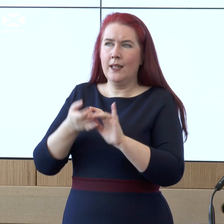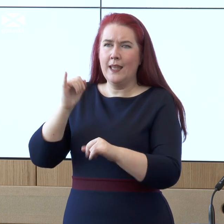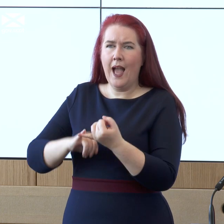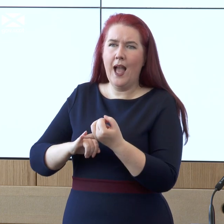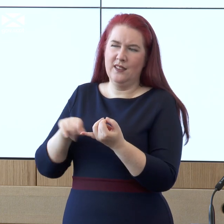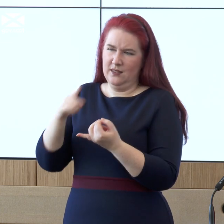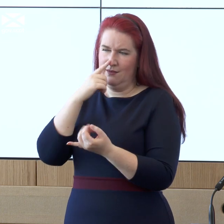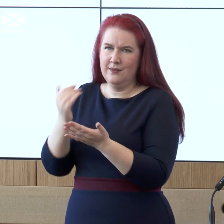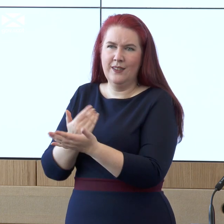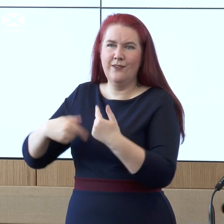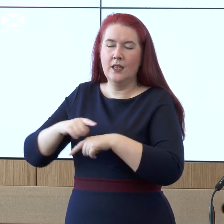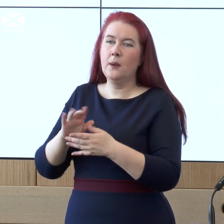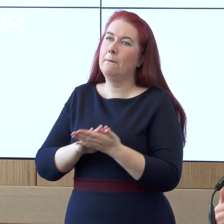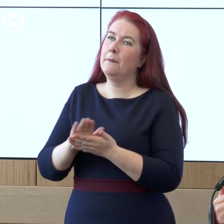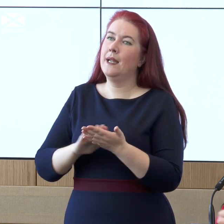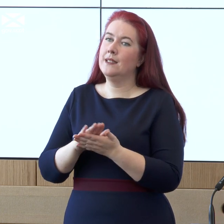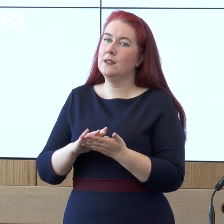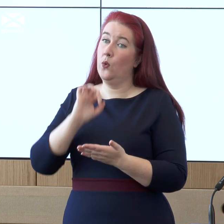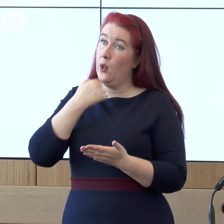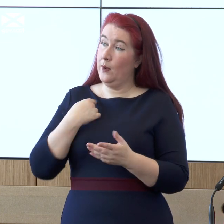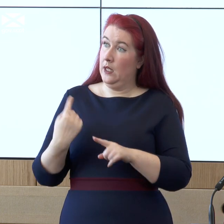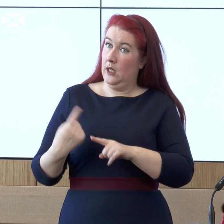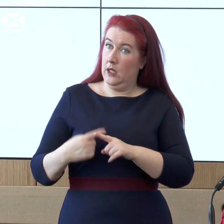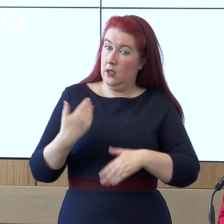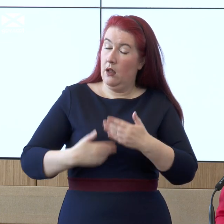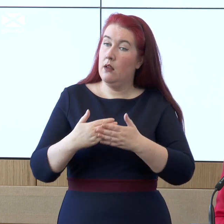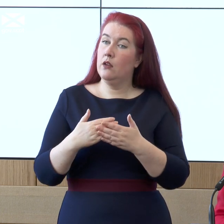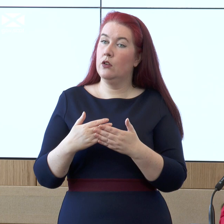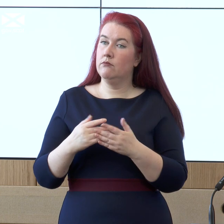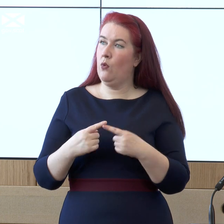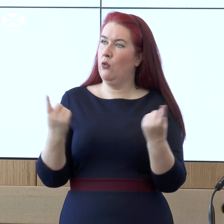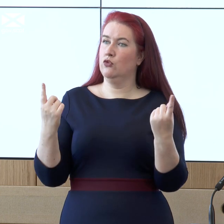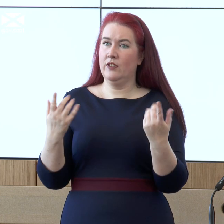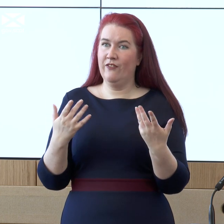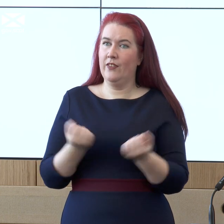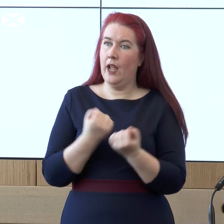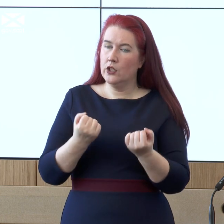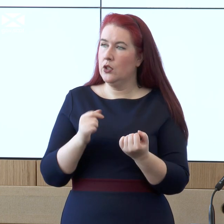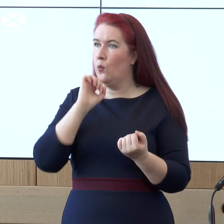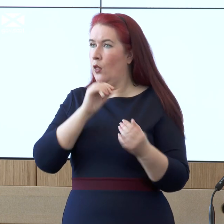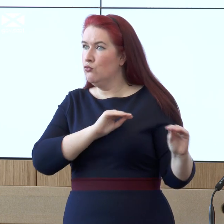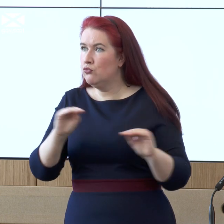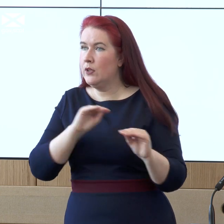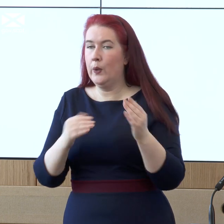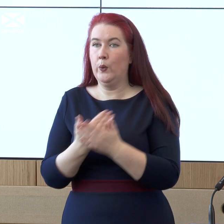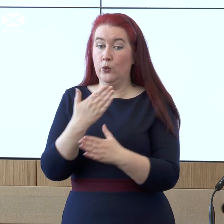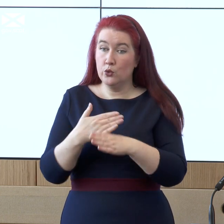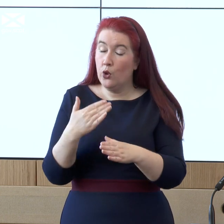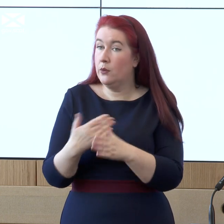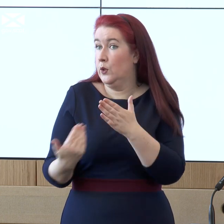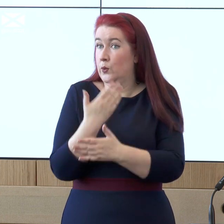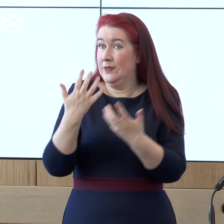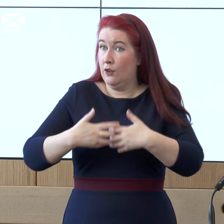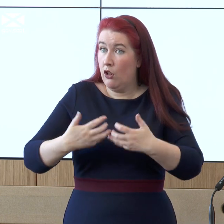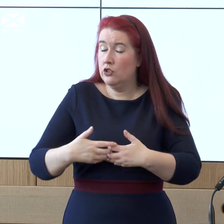less motivated we will be to speed up the development of alternatives, to train people for new jobs in emerging technologies, and